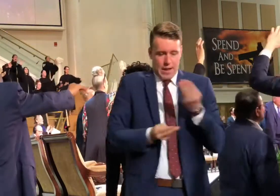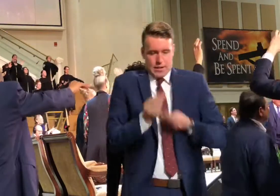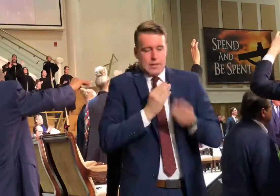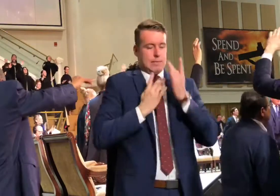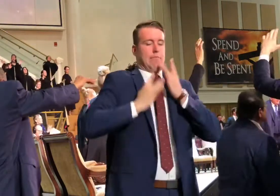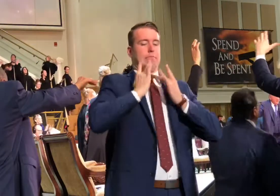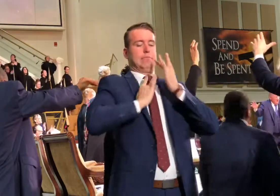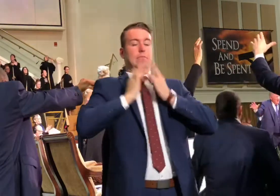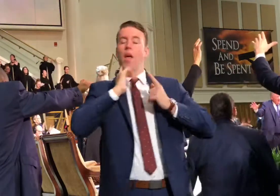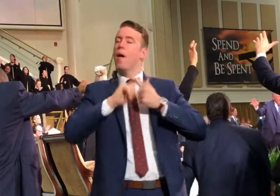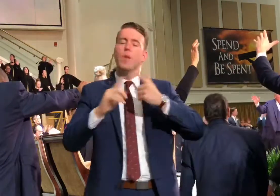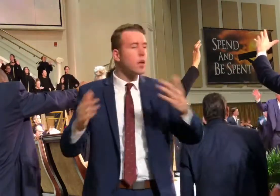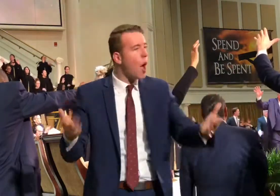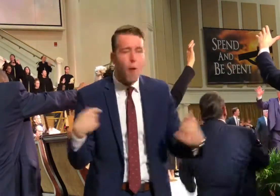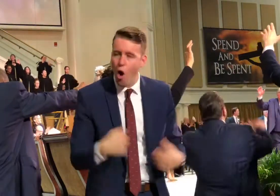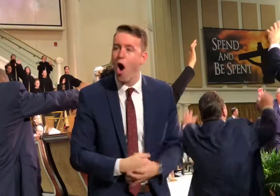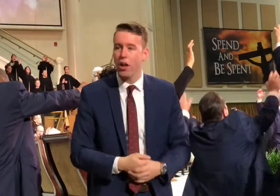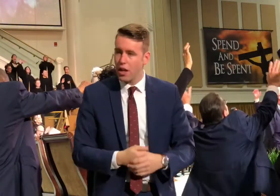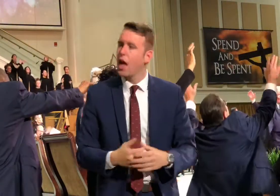tight, but come on.